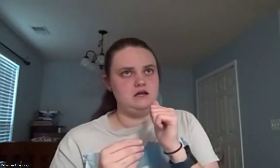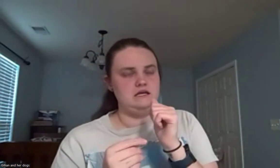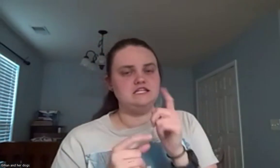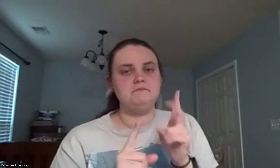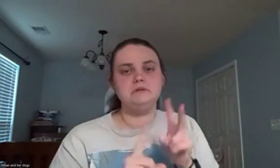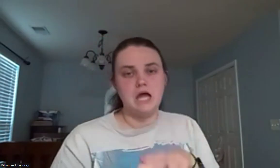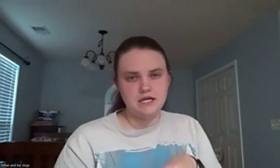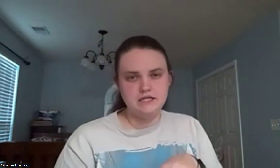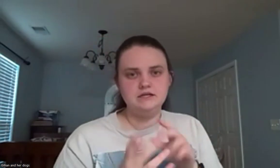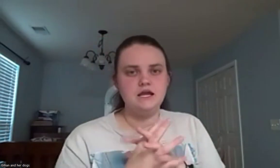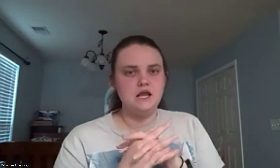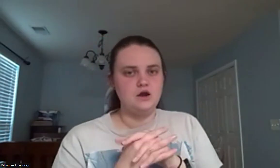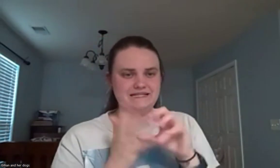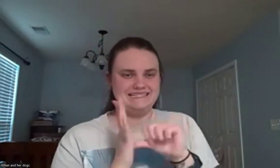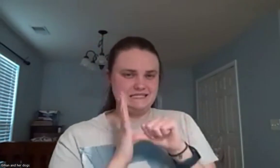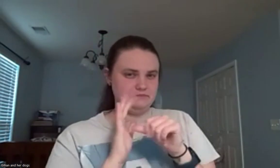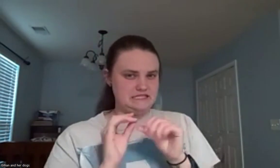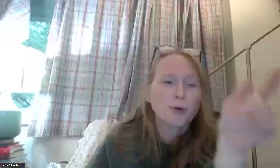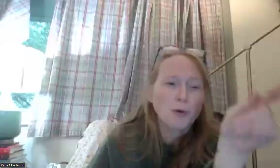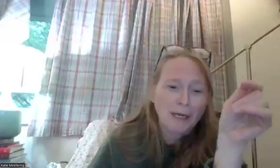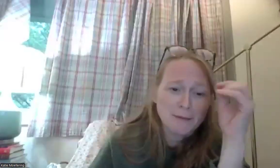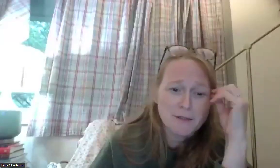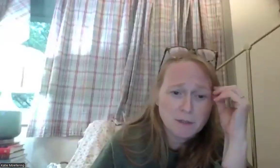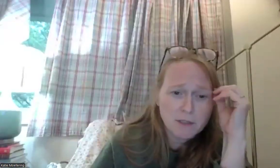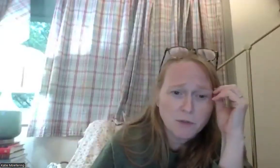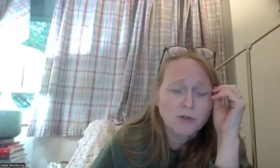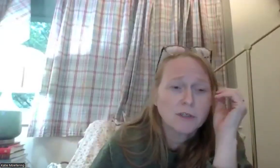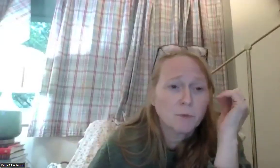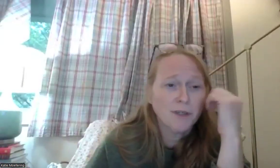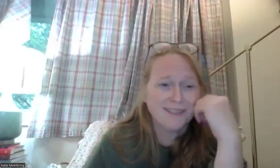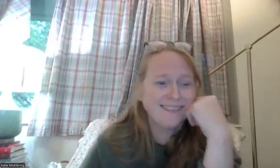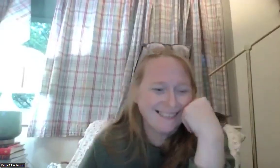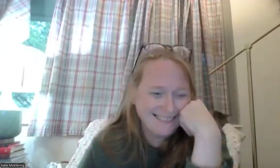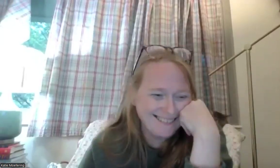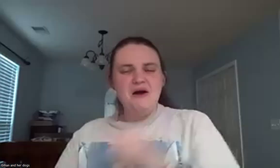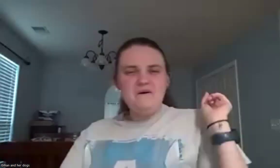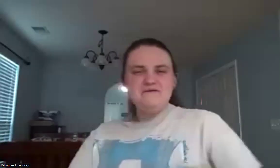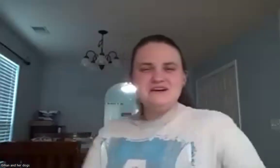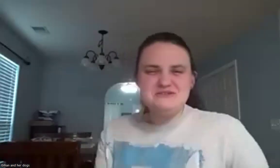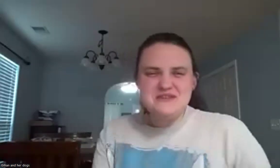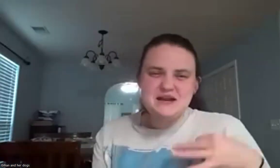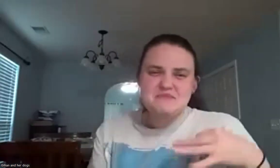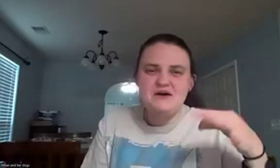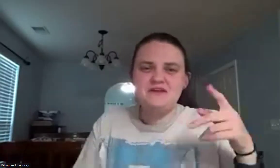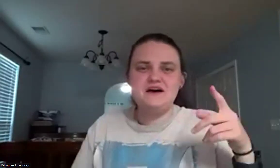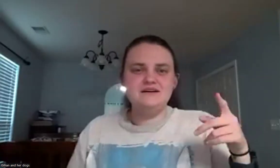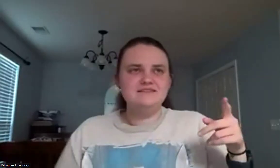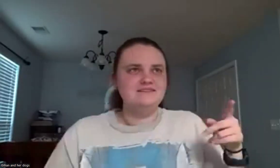it's implied and not always It's explicit. Like pronouns. That's the word you're looking thank for. you. I know that. Well, I was also thinking about the,